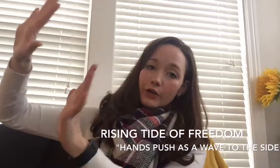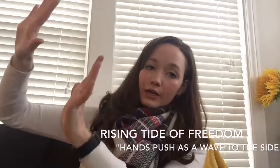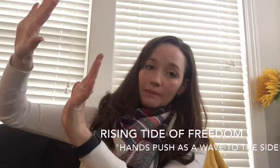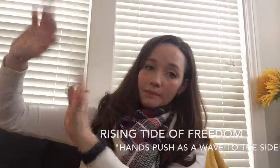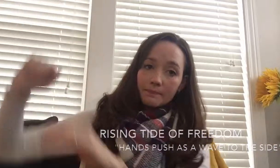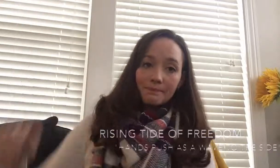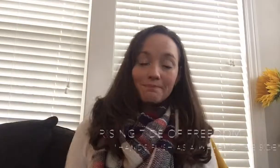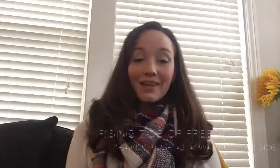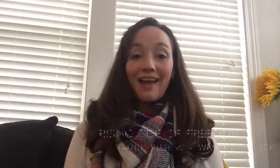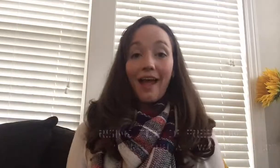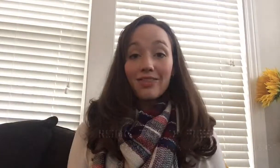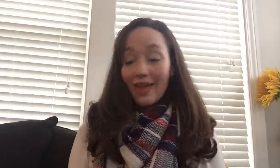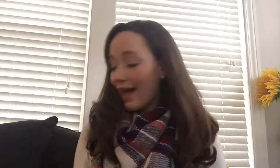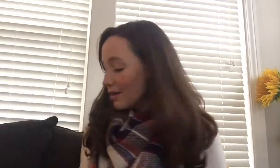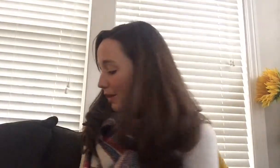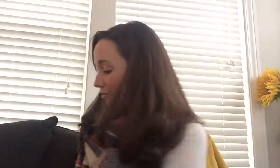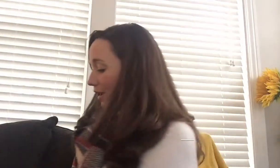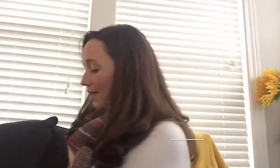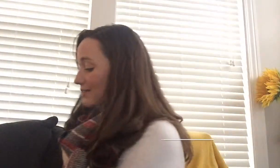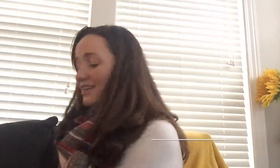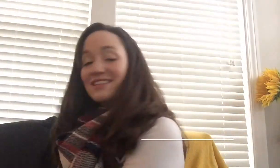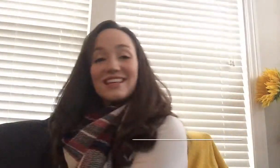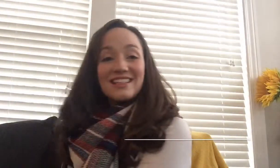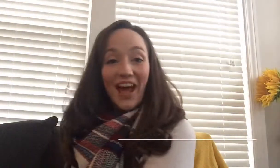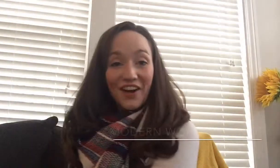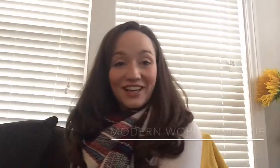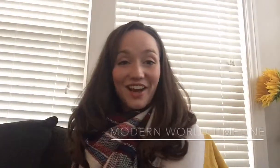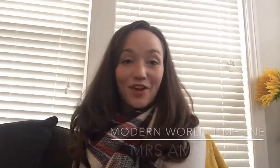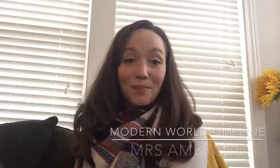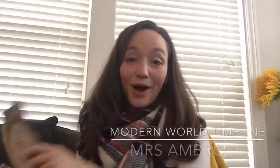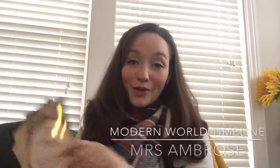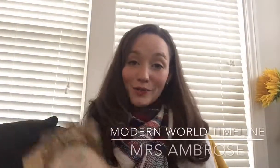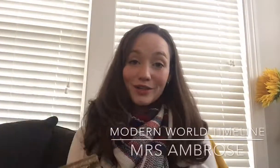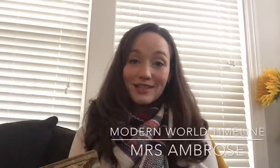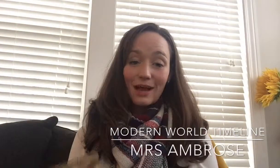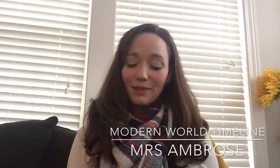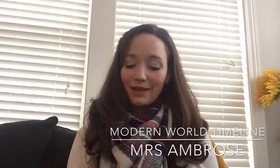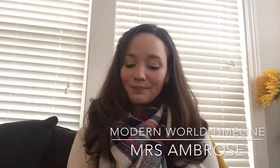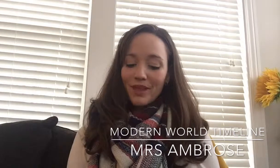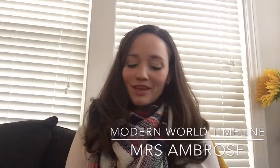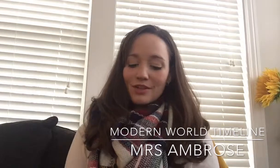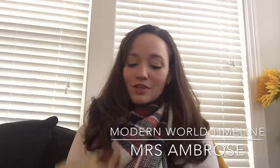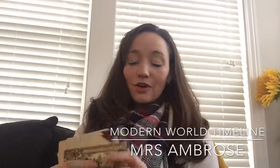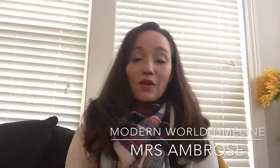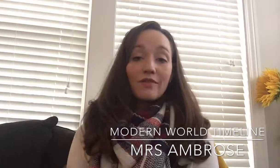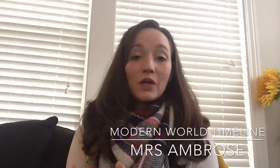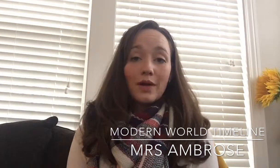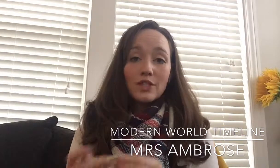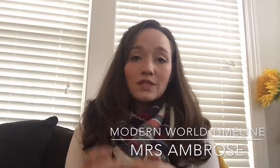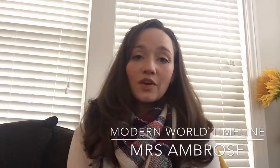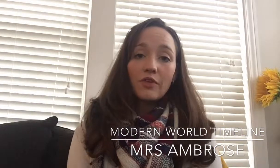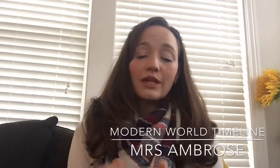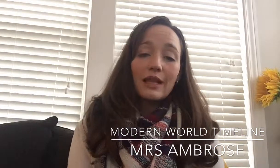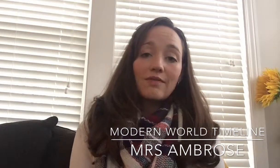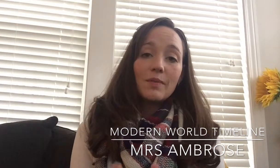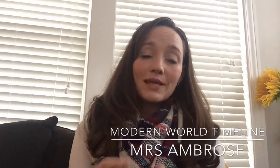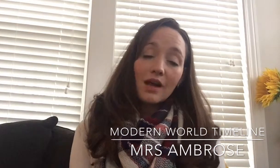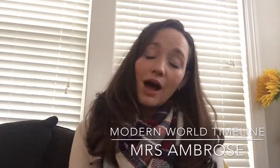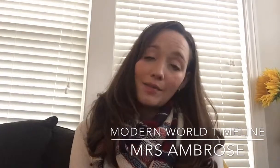freedom. And that, my friends, is the entirety of our modern world timeline. So if you have any questions, feel free to leave them as a comment